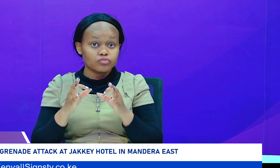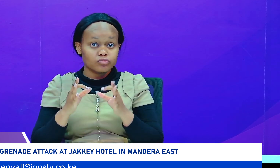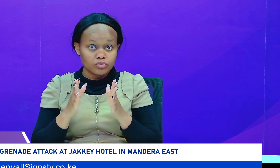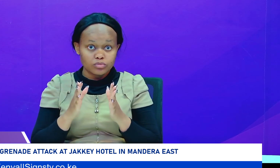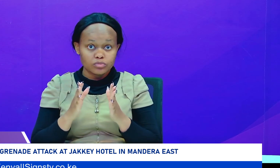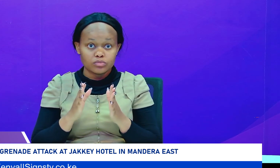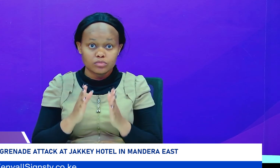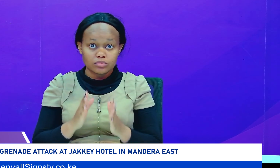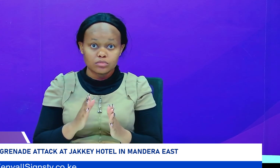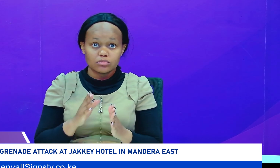with non-locals,